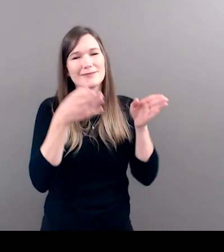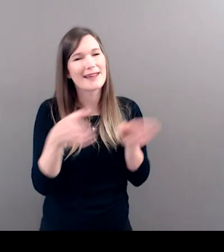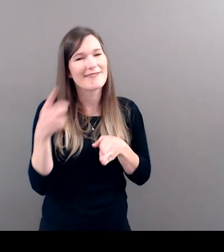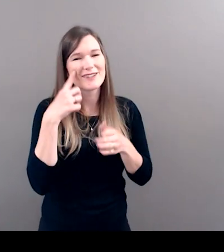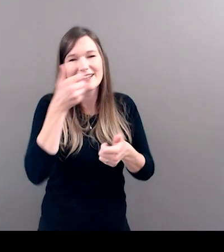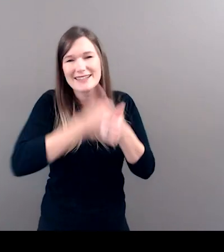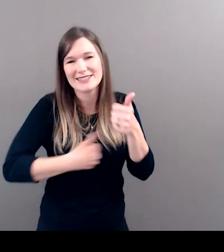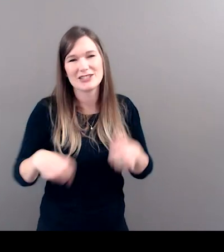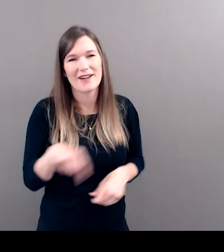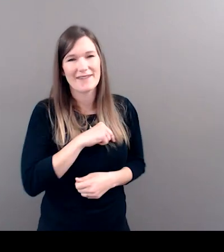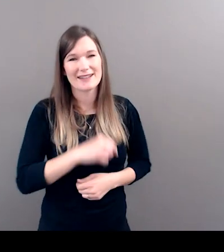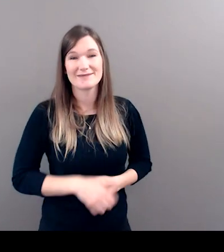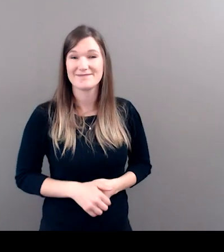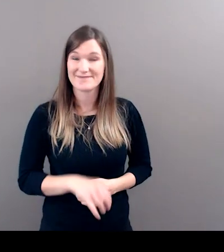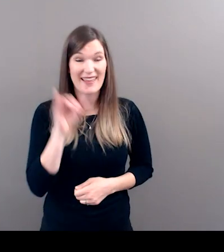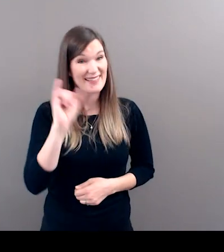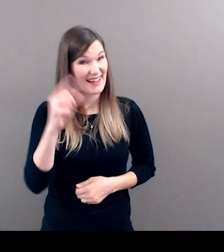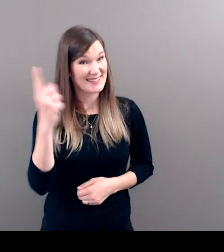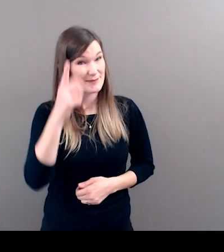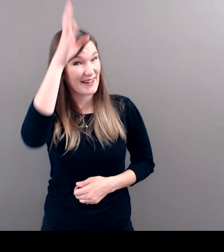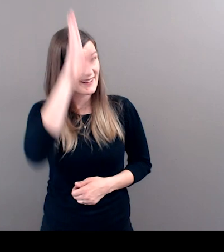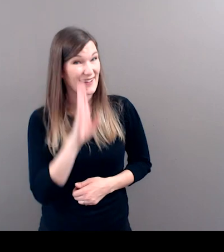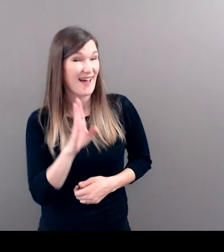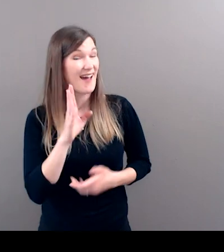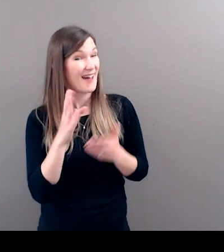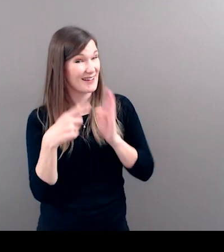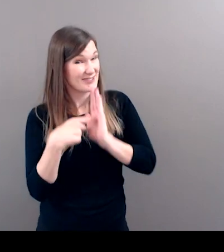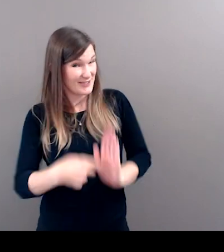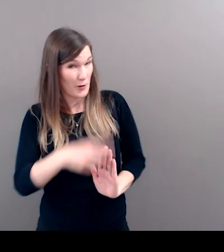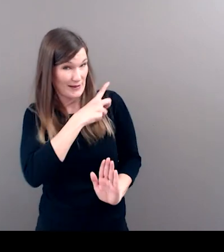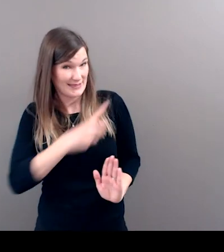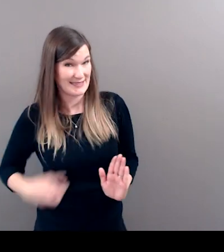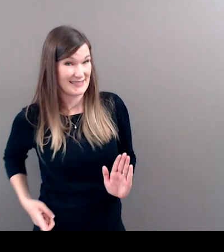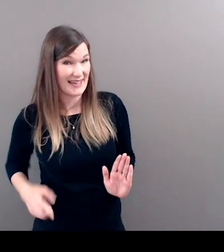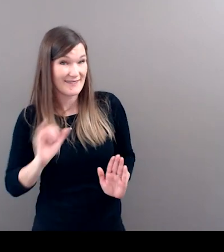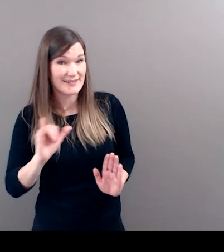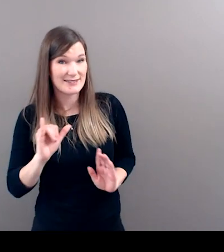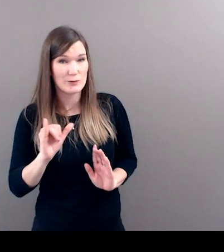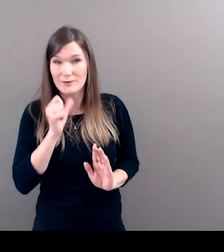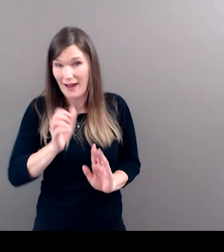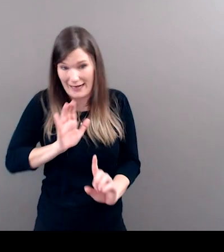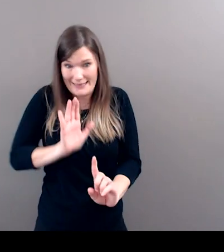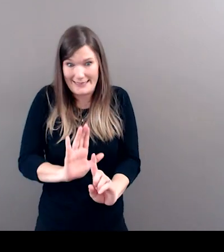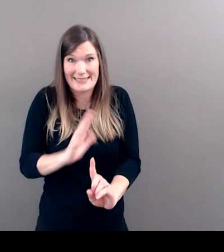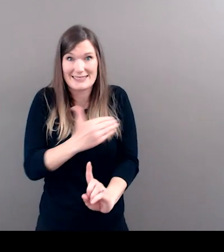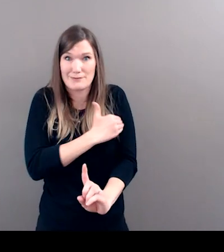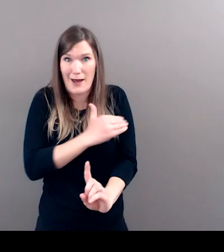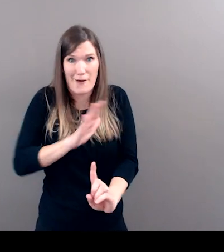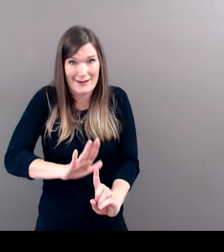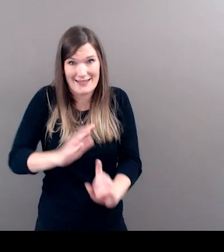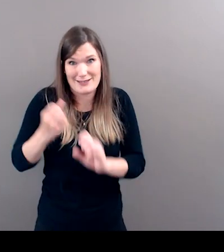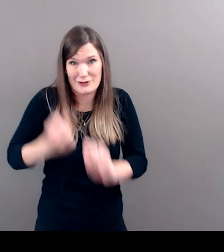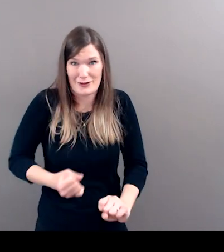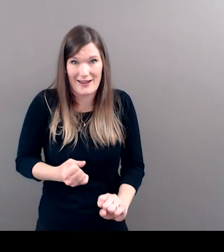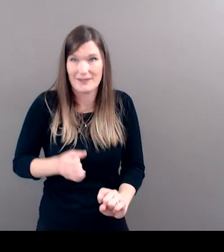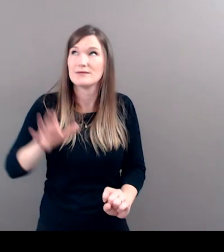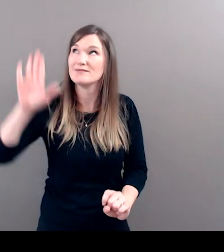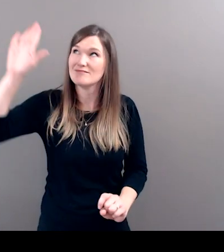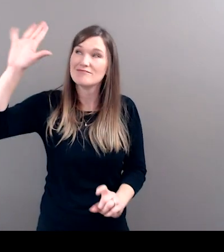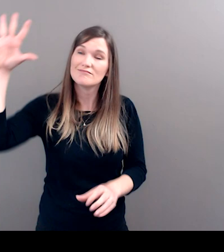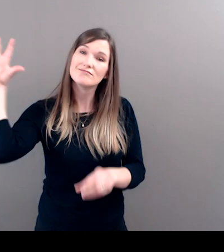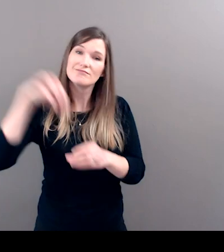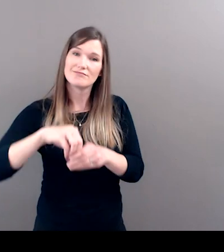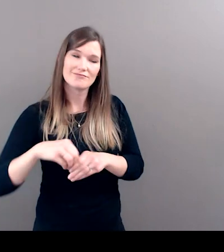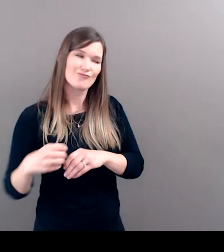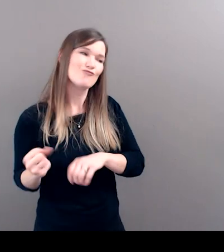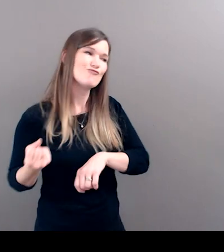David too. Right. He had to slay that giant, not out of his own power, not of his own strength, but by God's spirit and family. God is with you. We don't have to slay these giants alone.